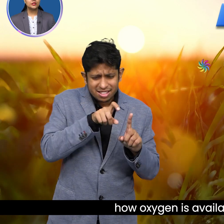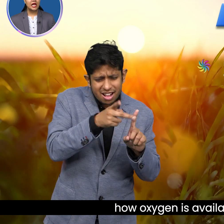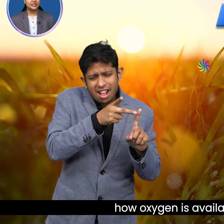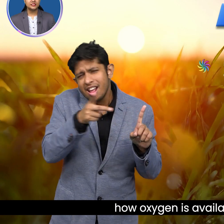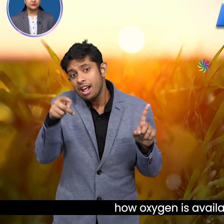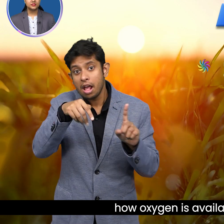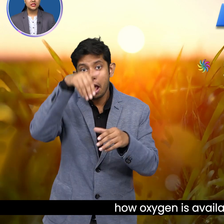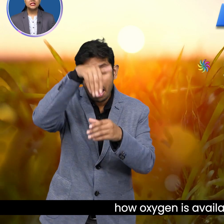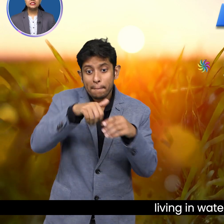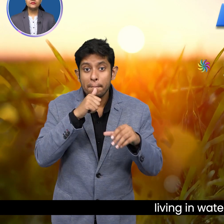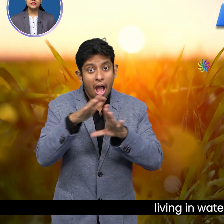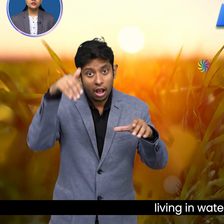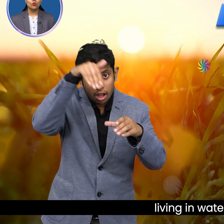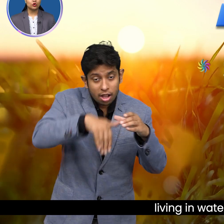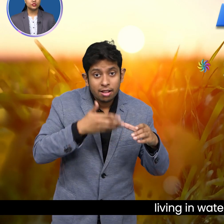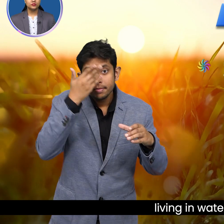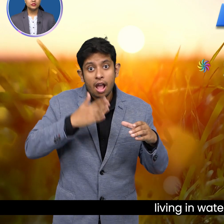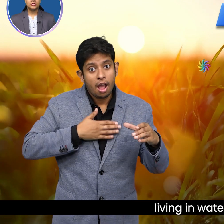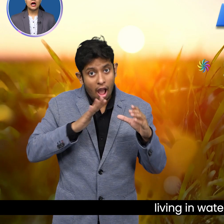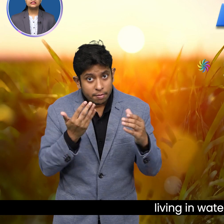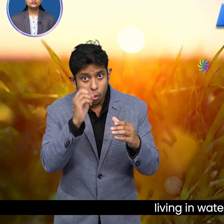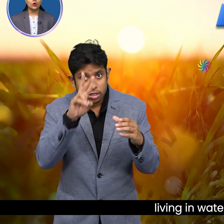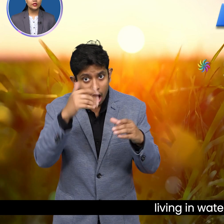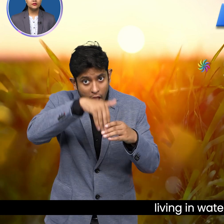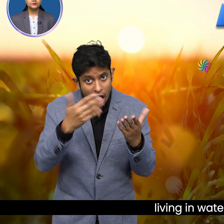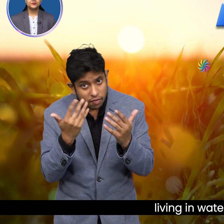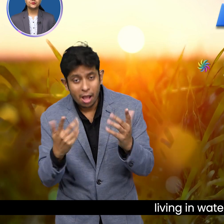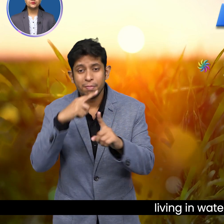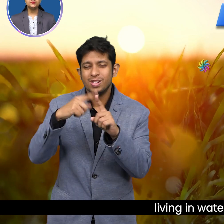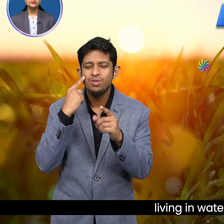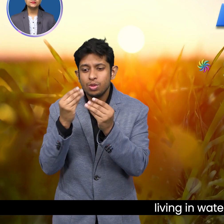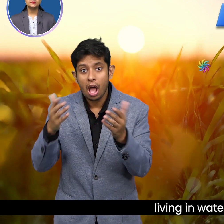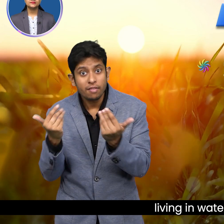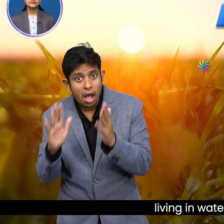to organisms living in water and soil.